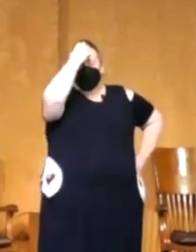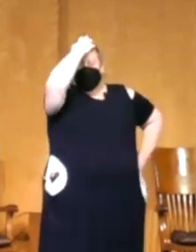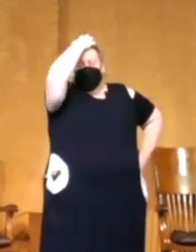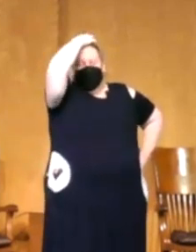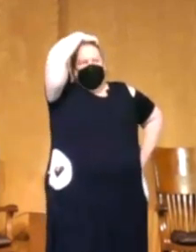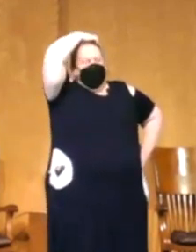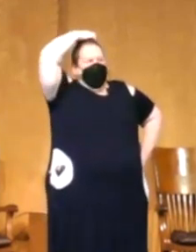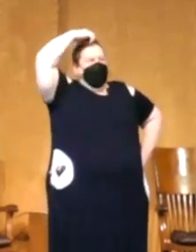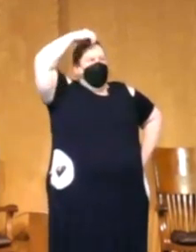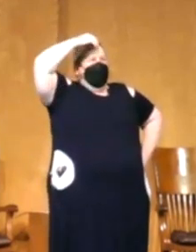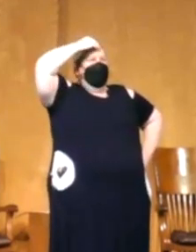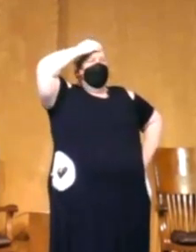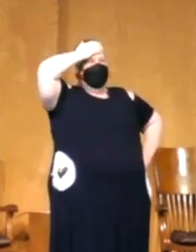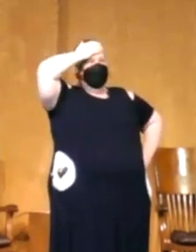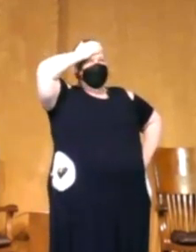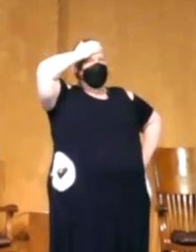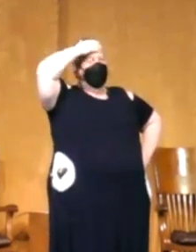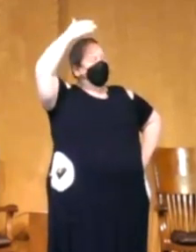Bell.